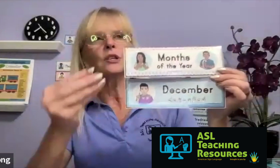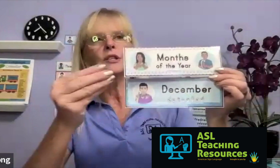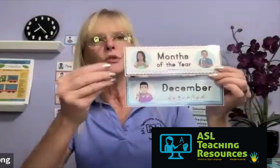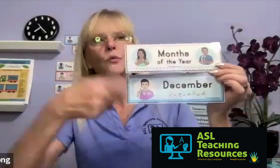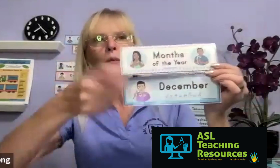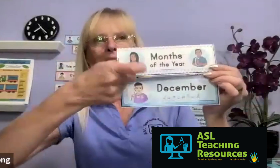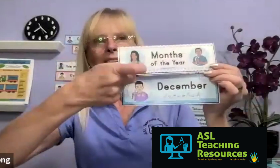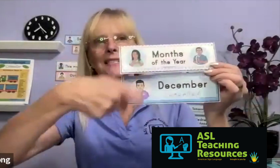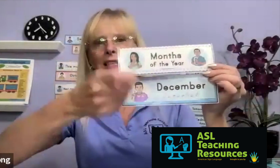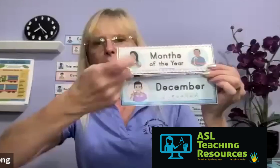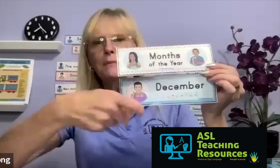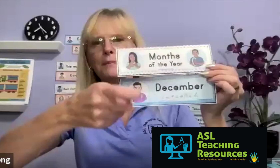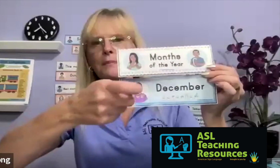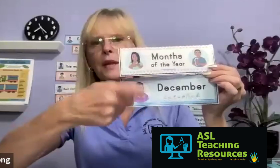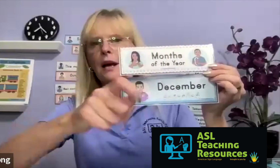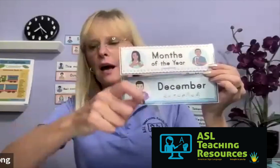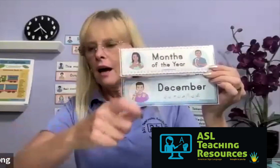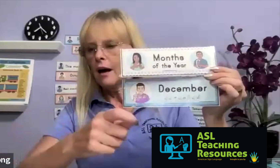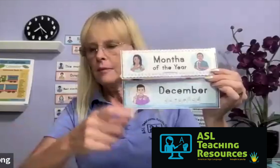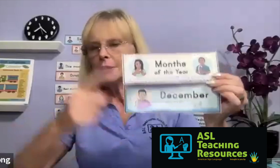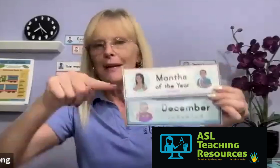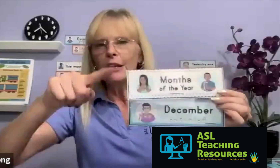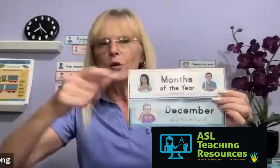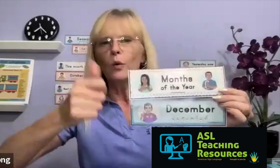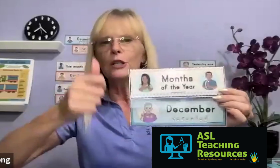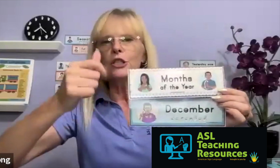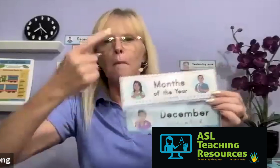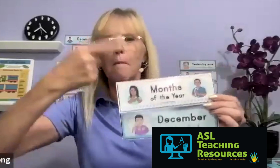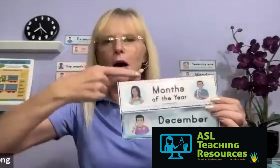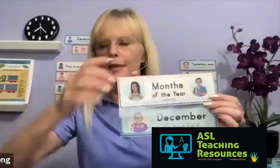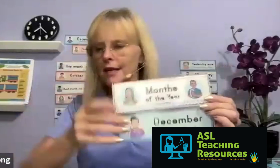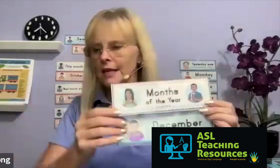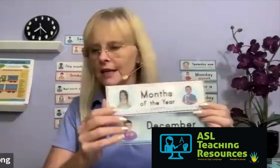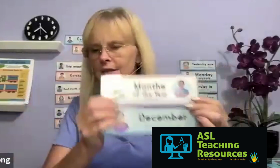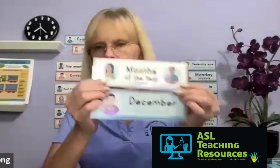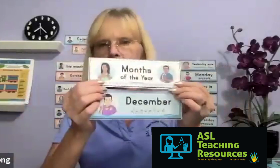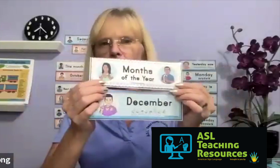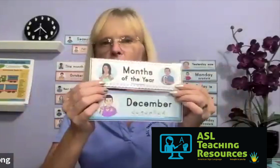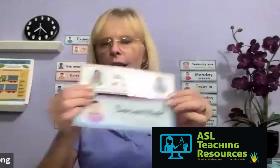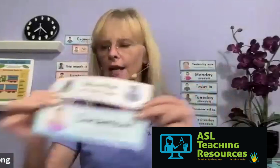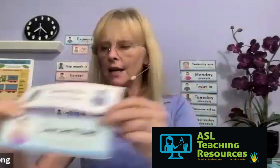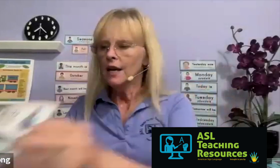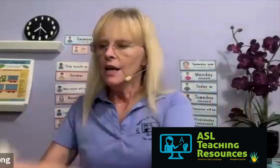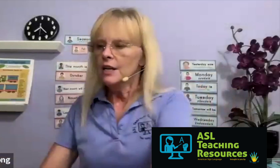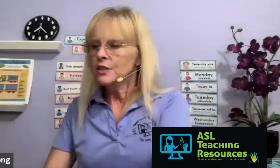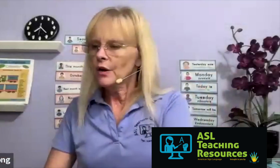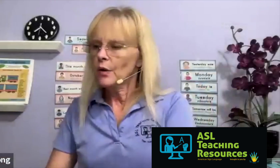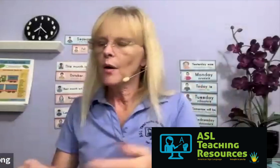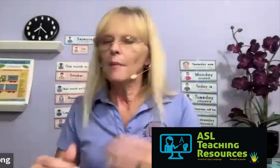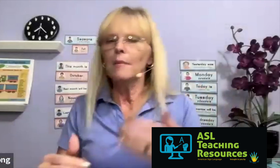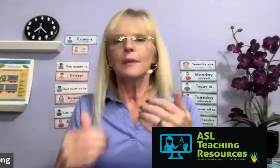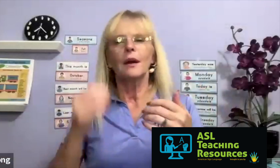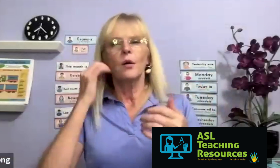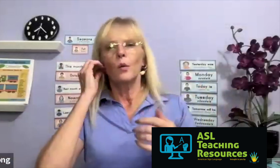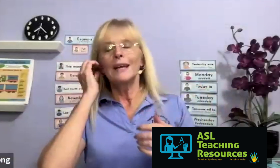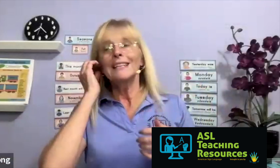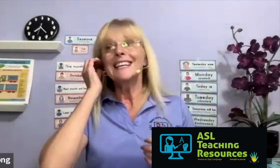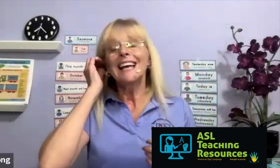just replace them depending on which month it is. Okay, so we